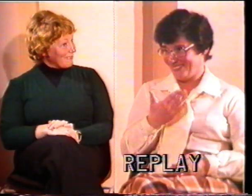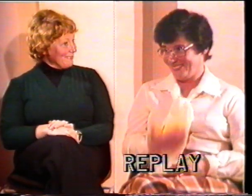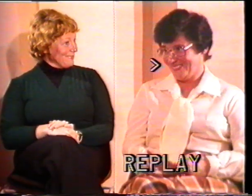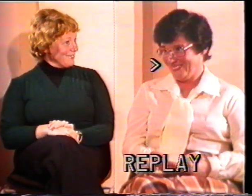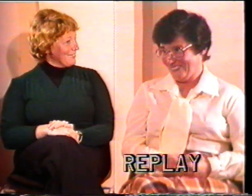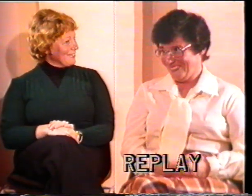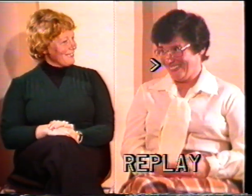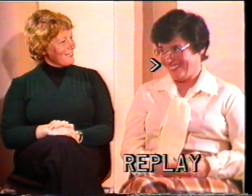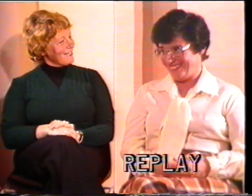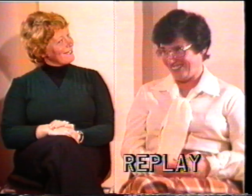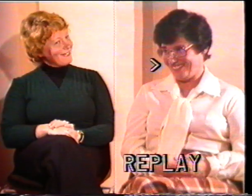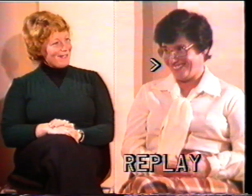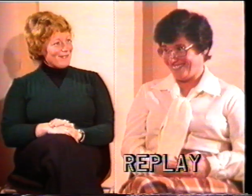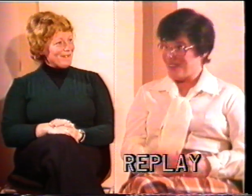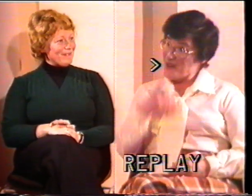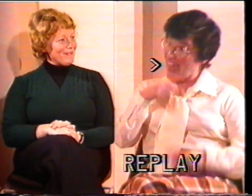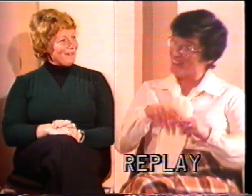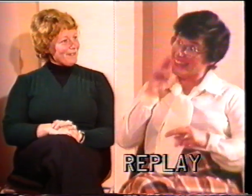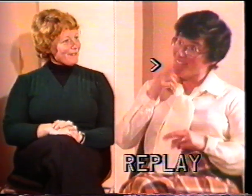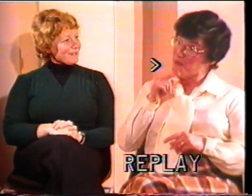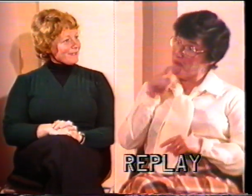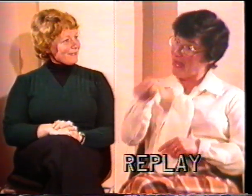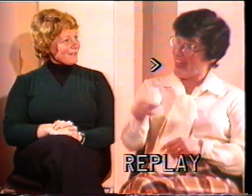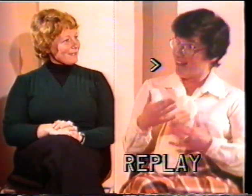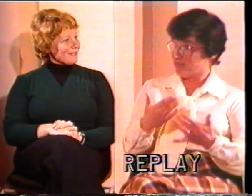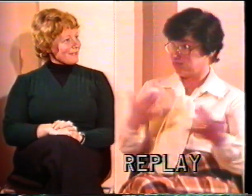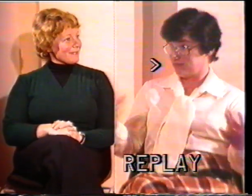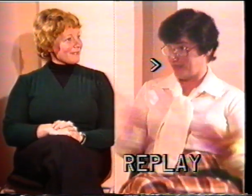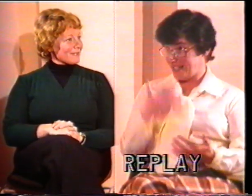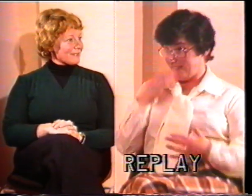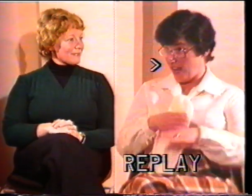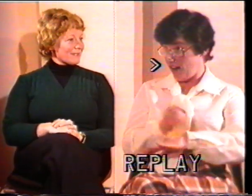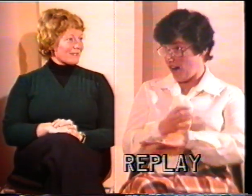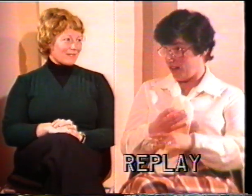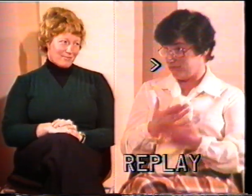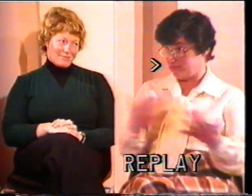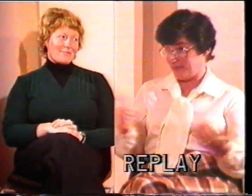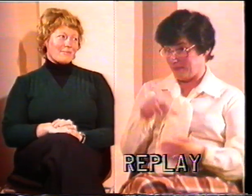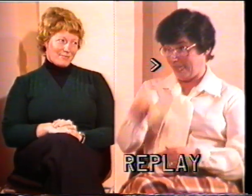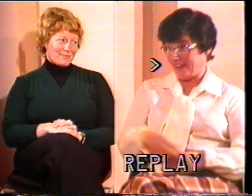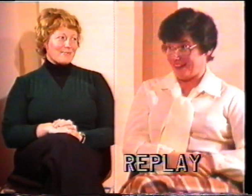I don't know. I wonder if deaf people will be there. There are many deaf people in Ireland. They must be